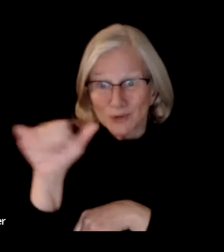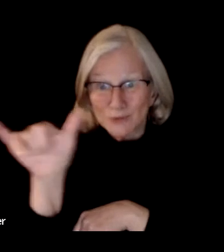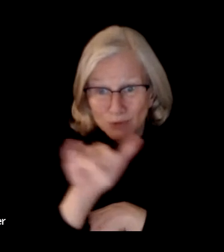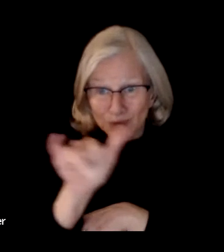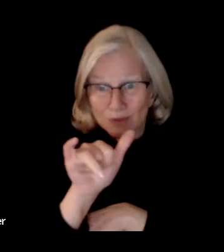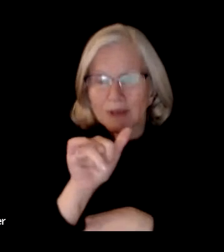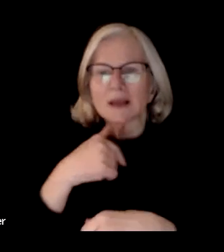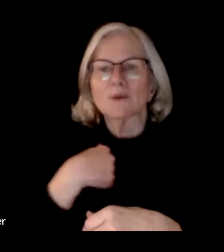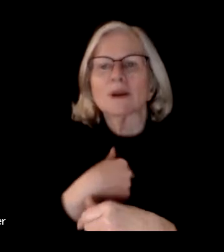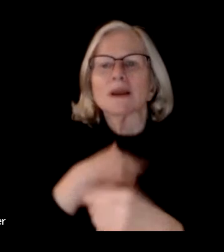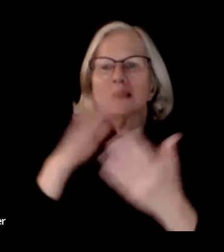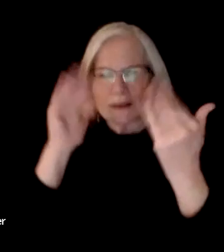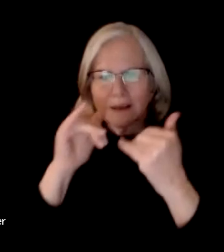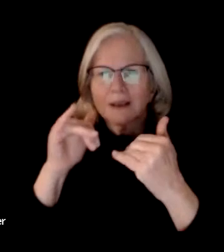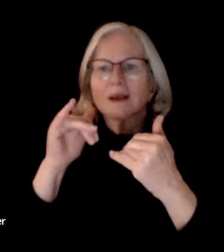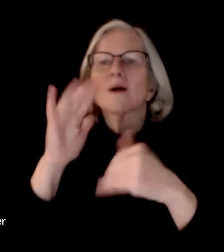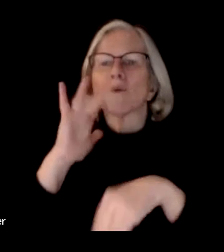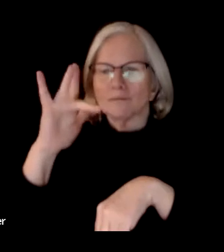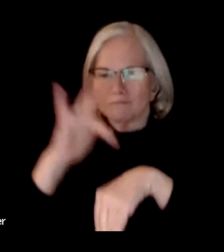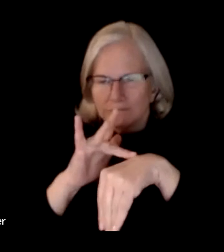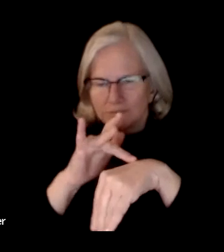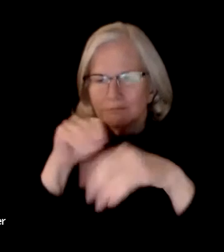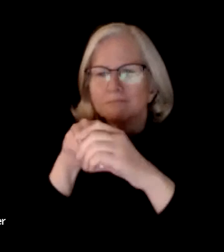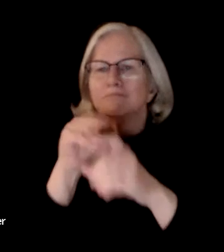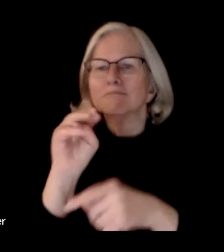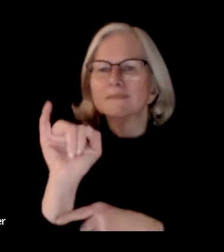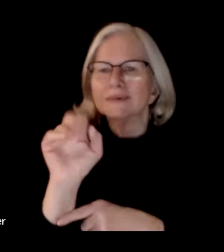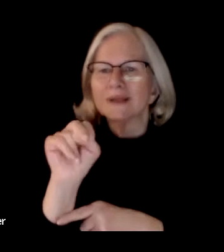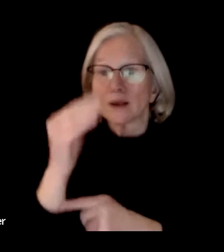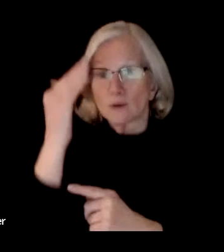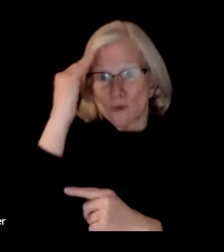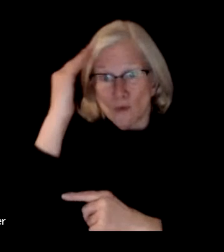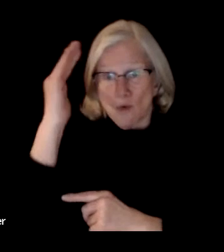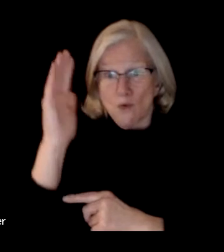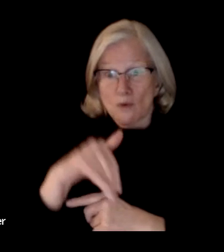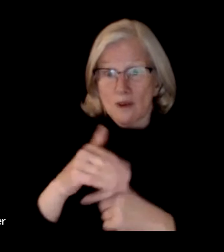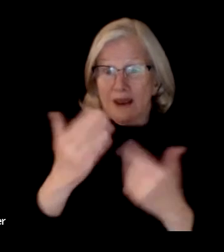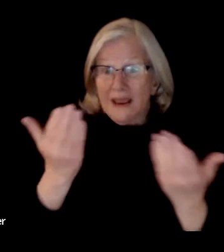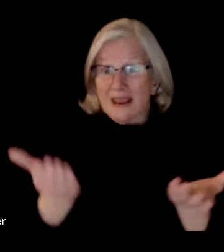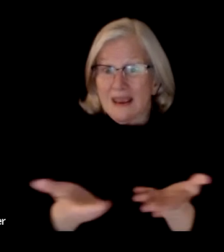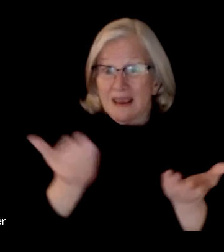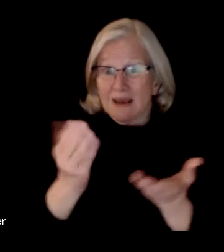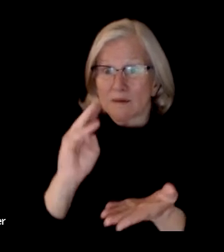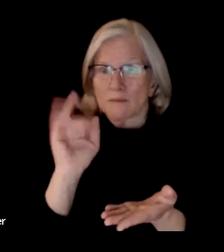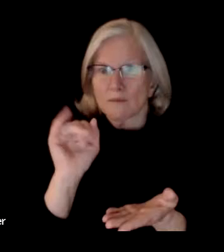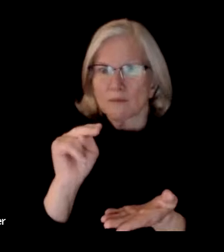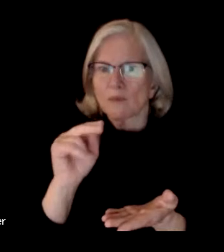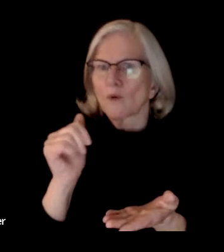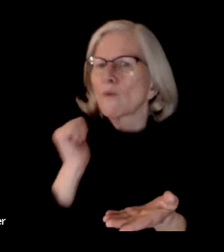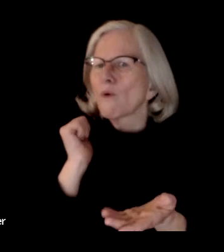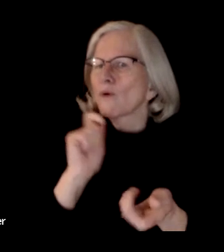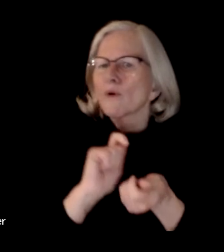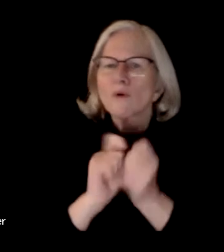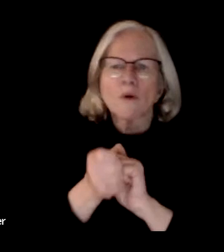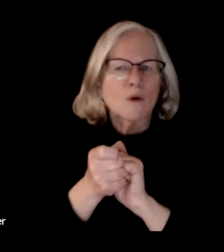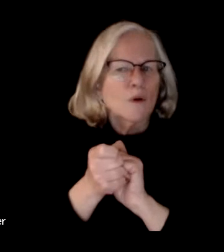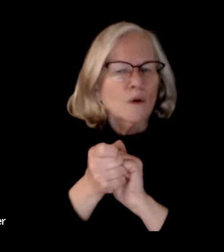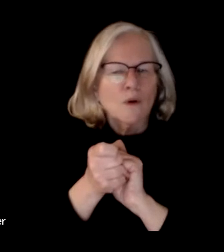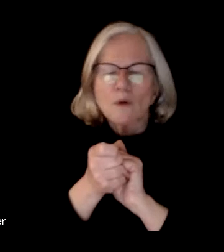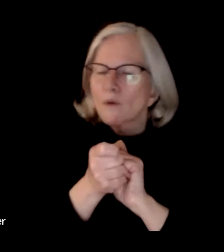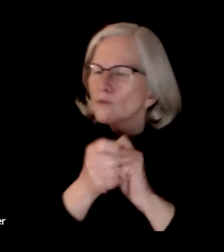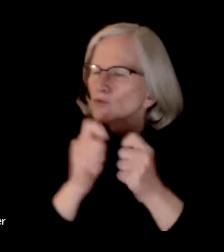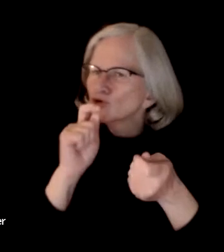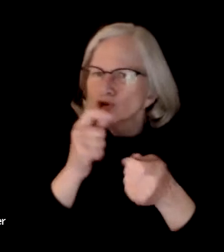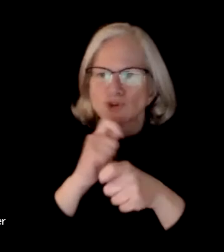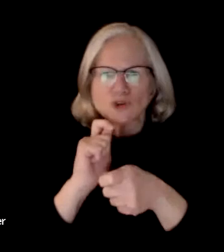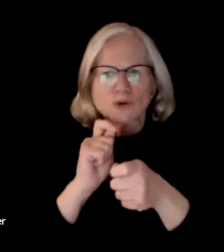find the virus in Minnesota. Knowing that it is now here, it does not change our public health recommendations. While it